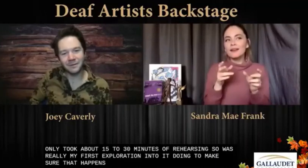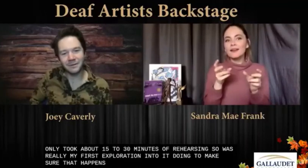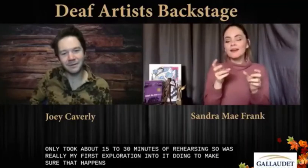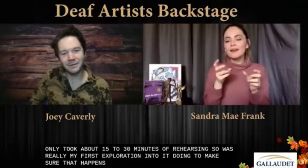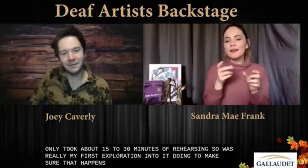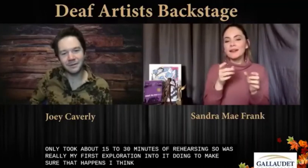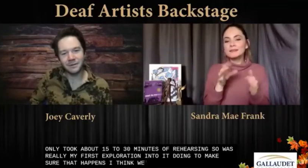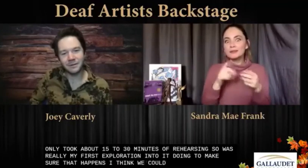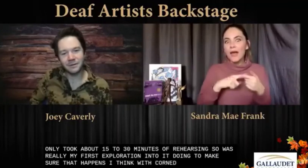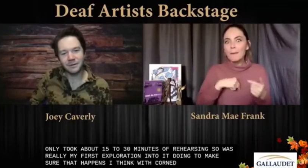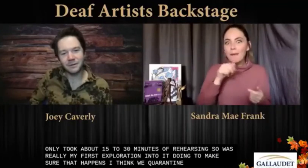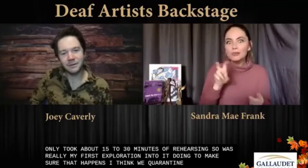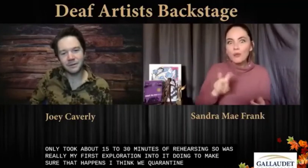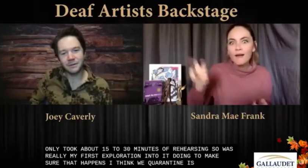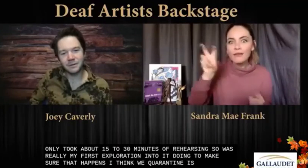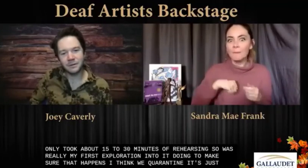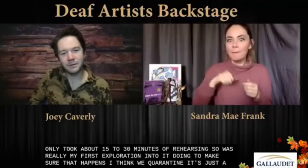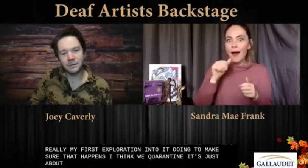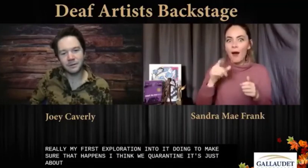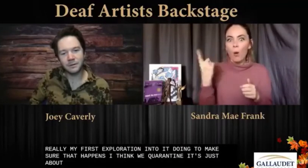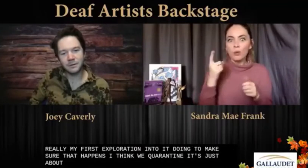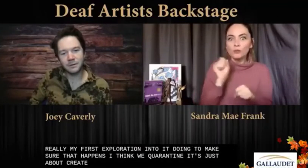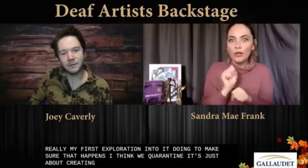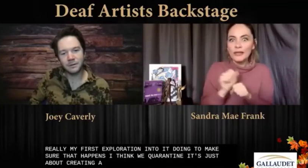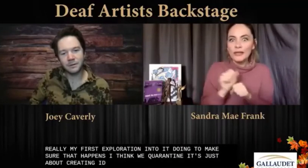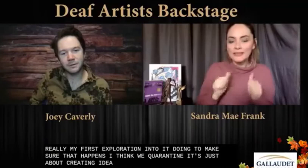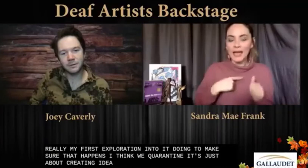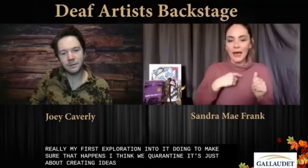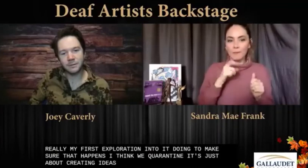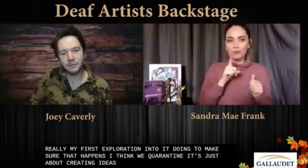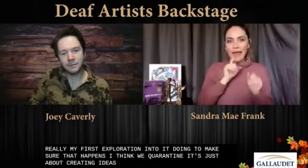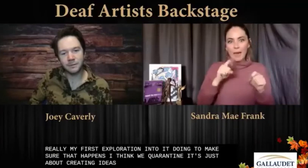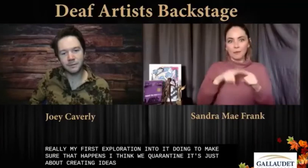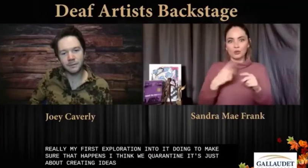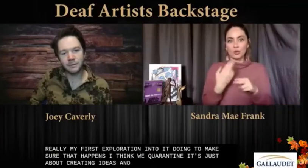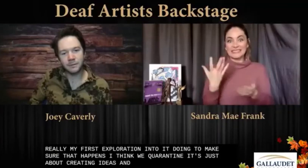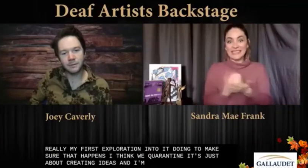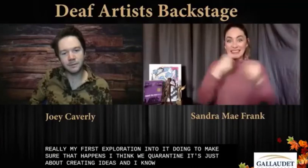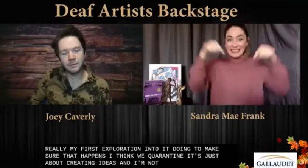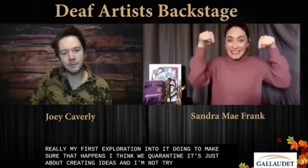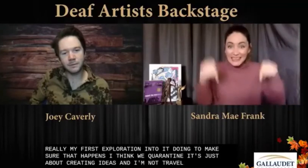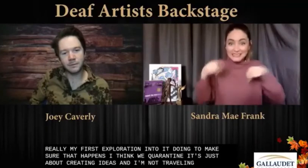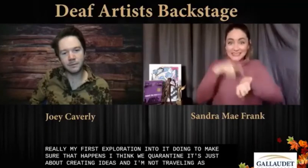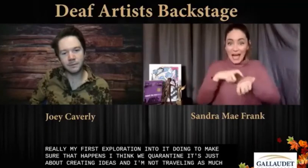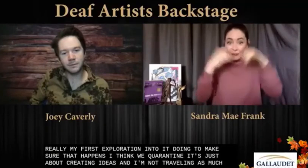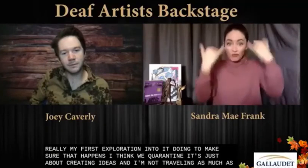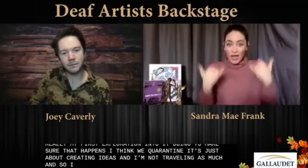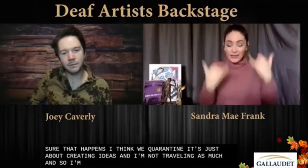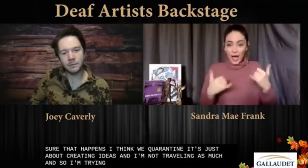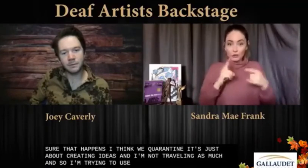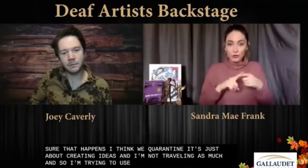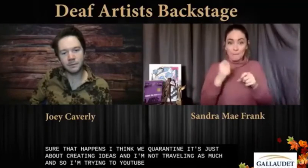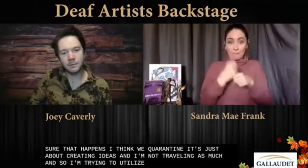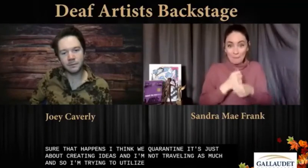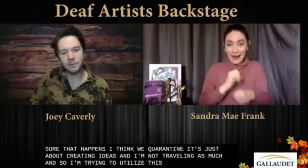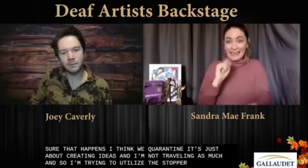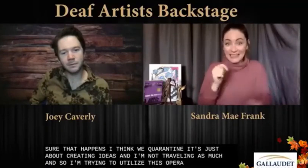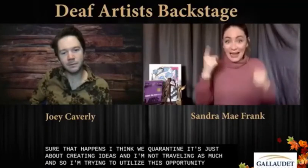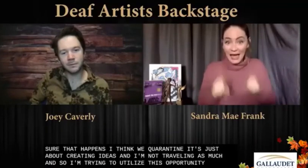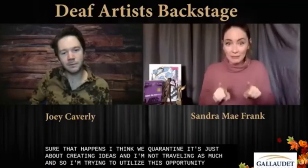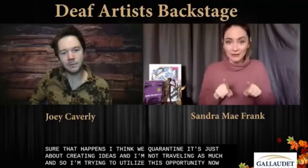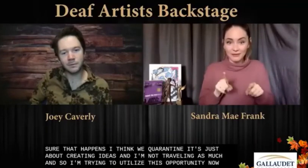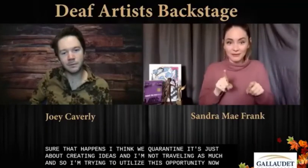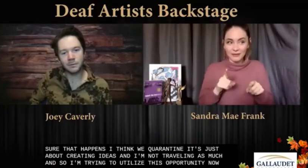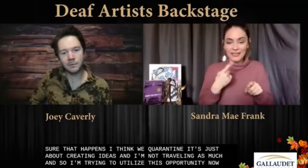i think with quarantine it's just about creating ideas and i'm not traveling as much and so i'm trying to utilize this opportunity